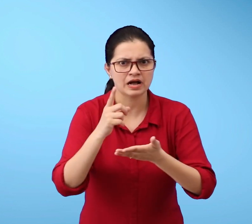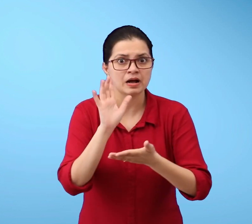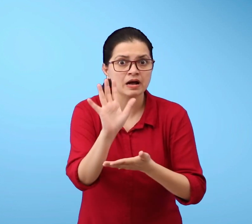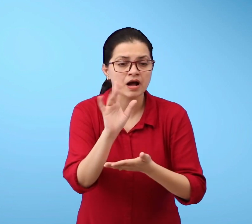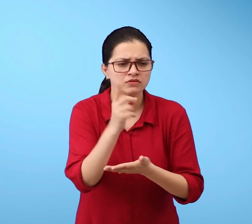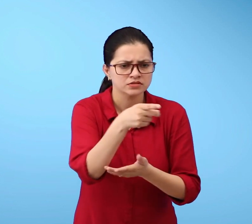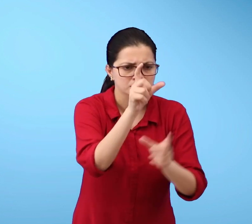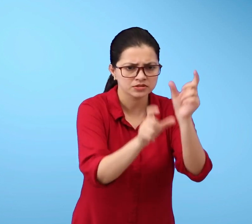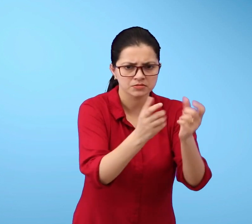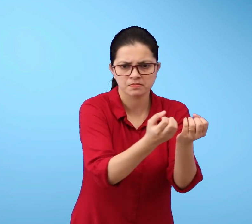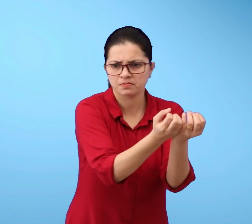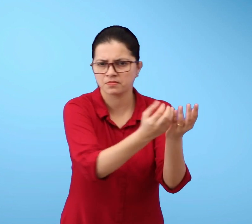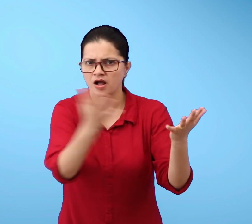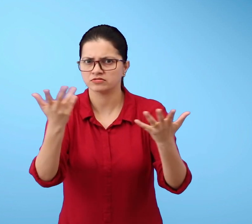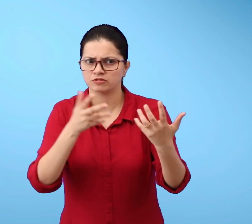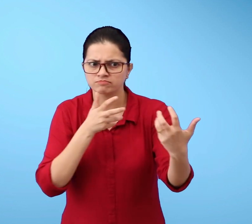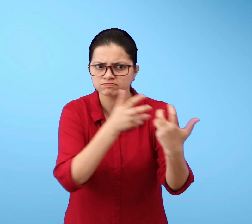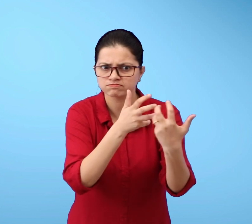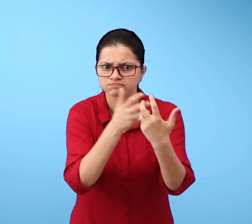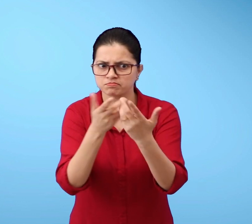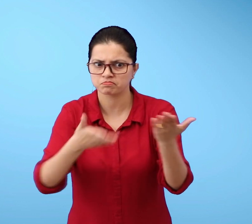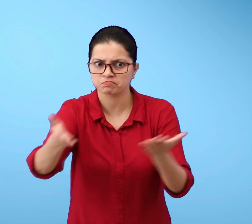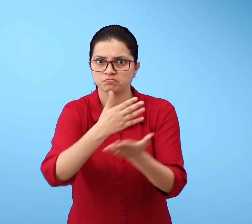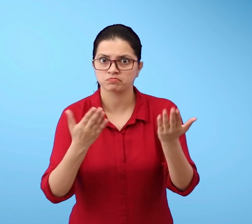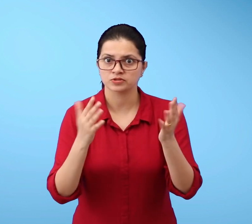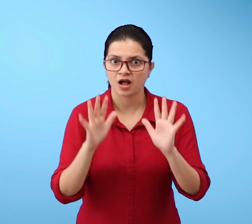So that everybody could understand his message.